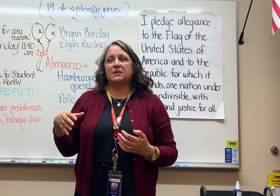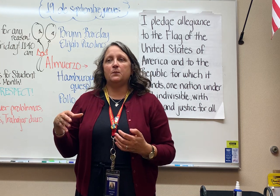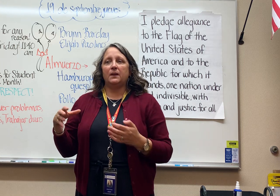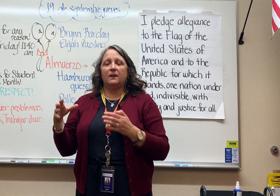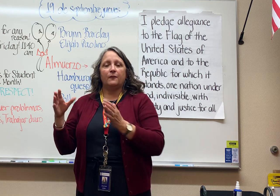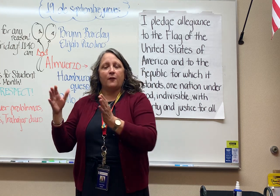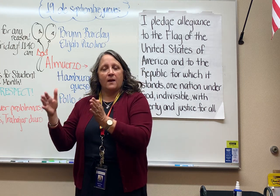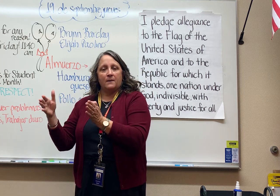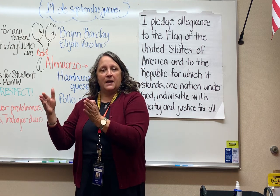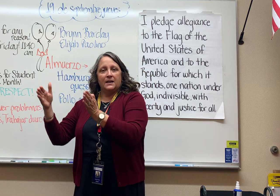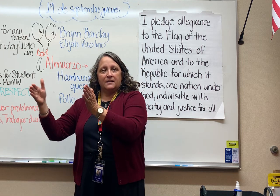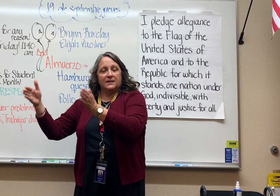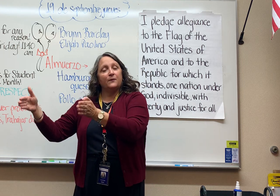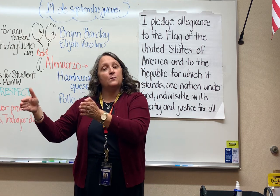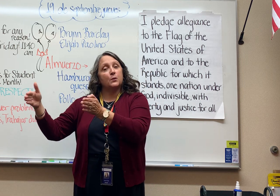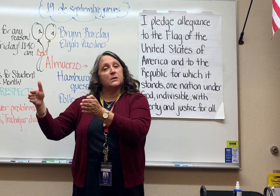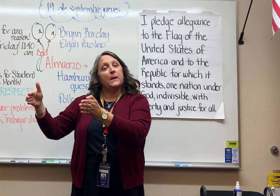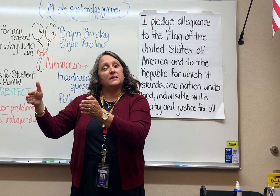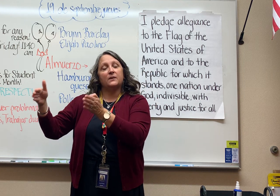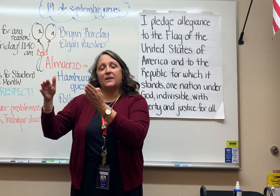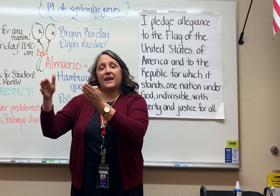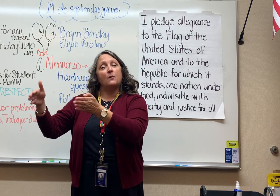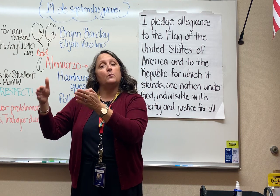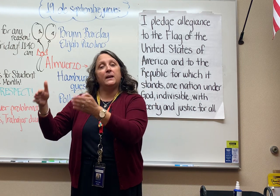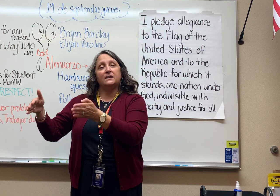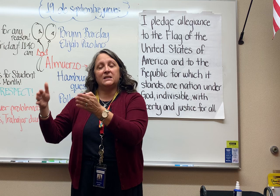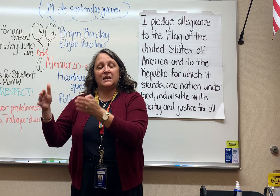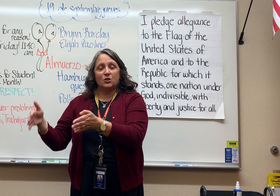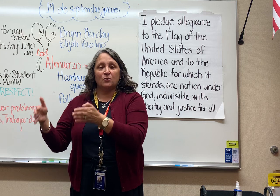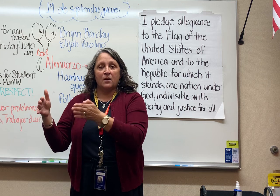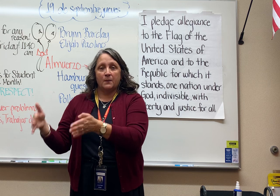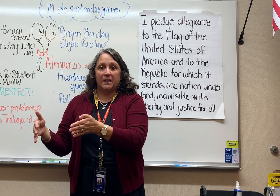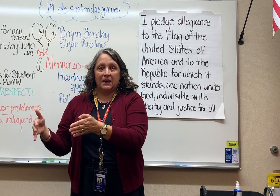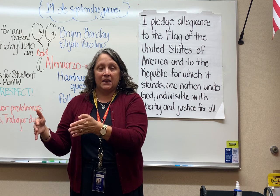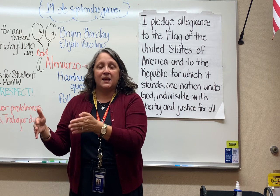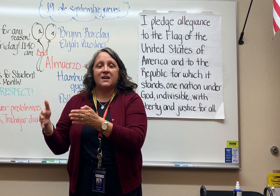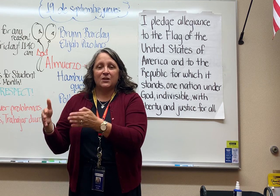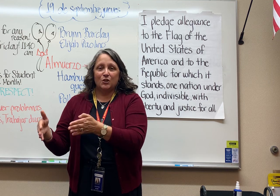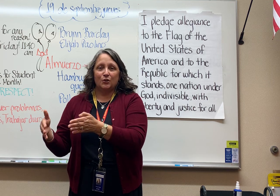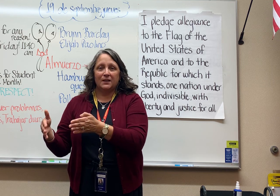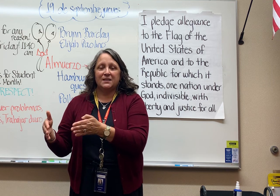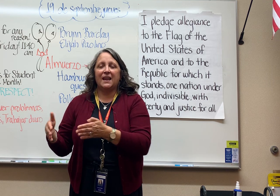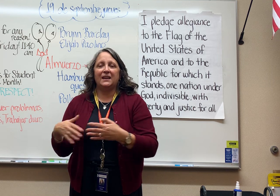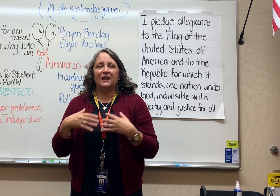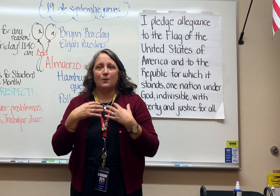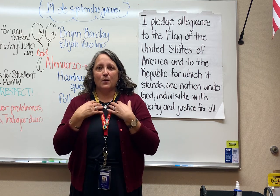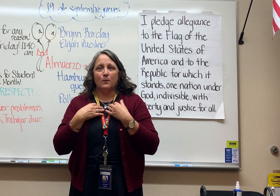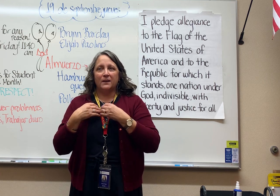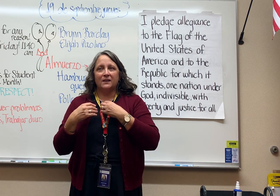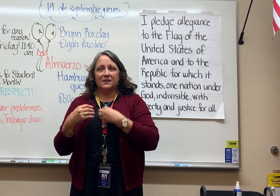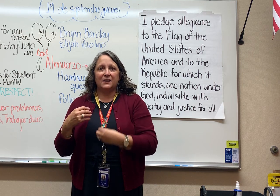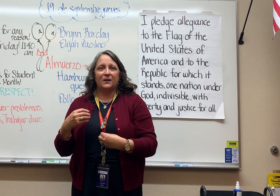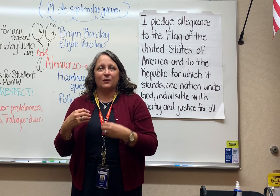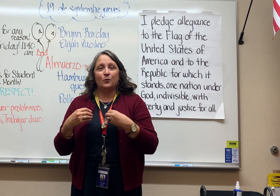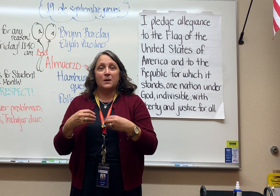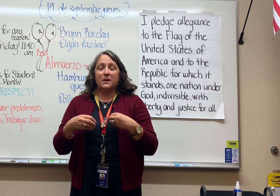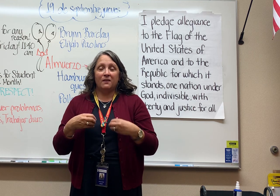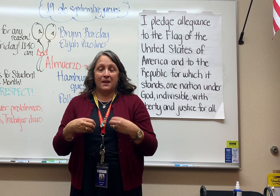be from a different perspective, and that will be a teacher nominated student, y luego van a recibir